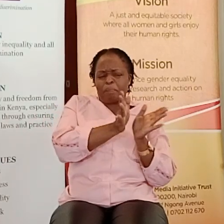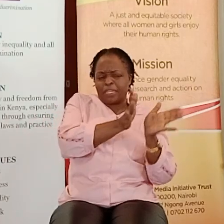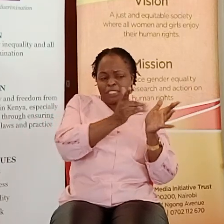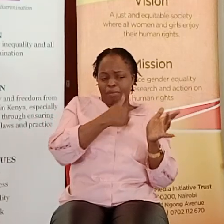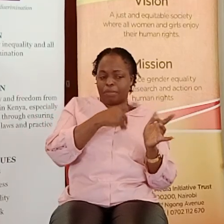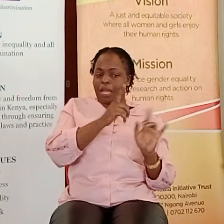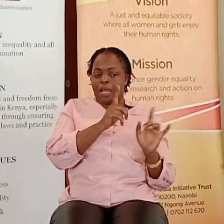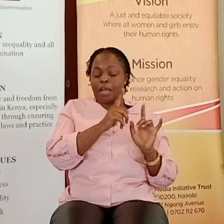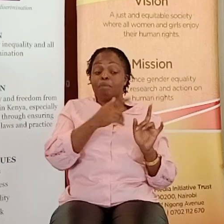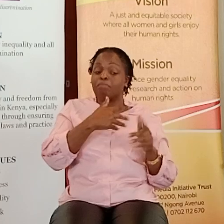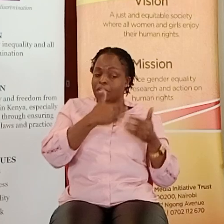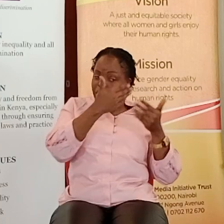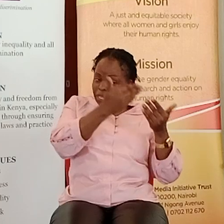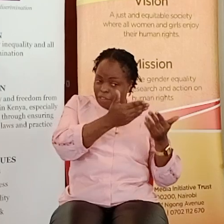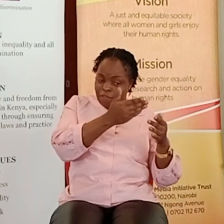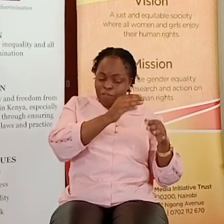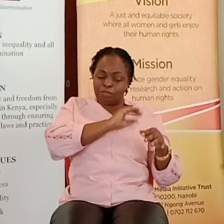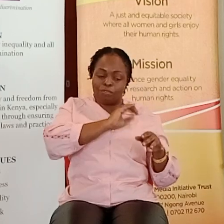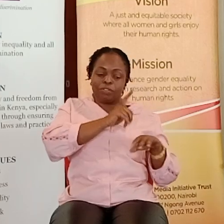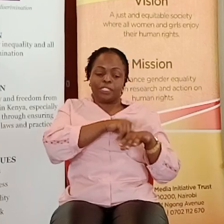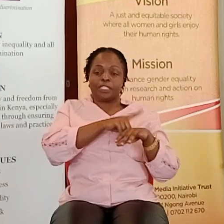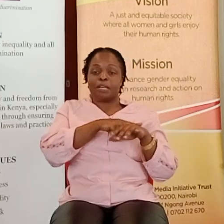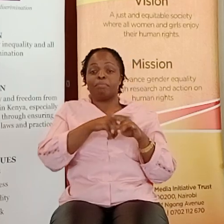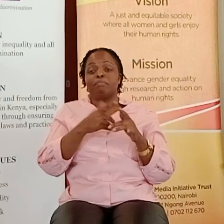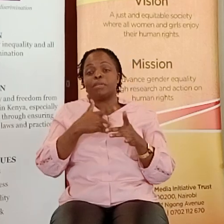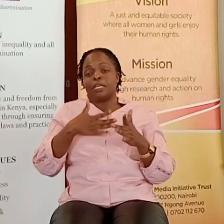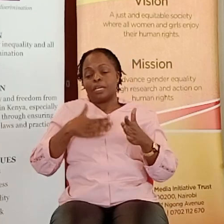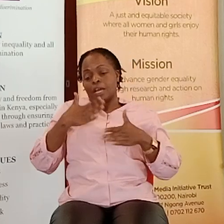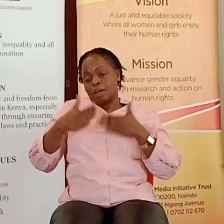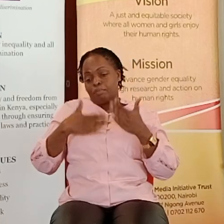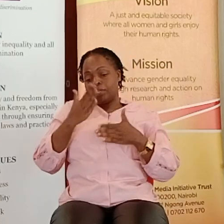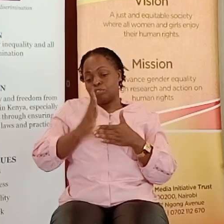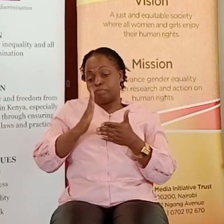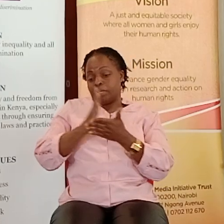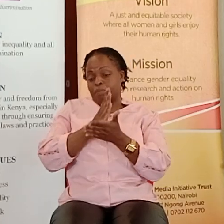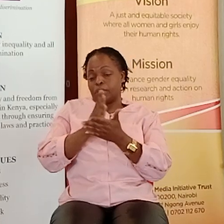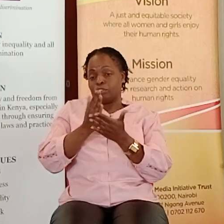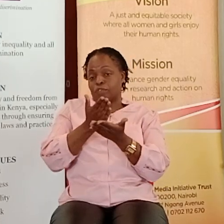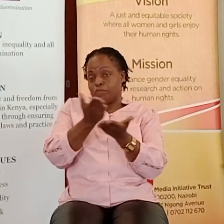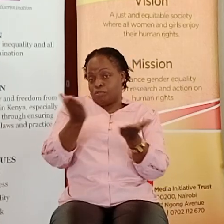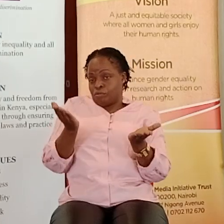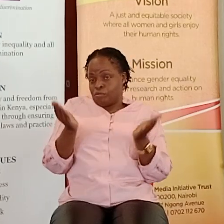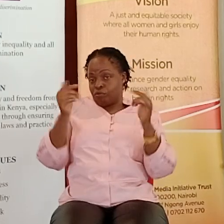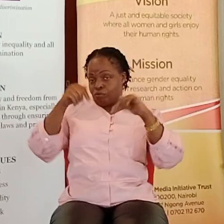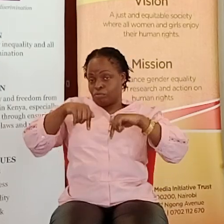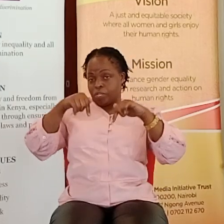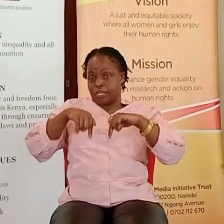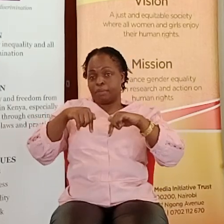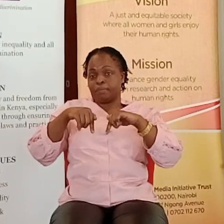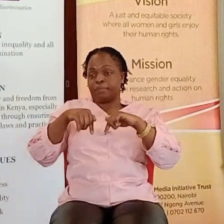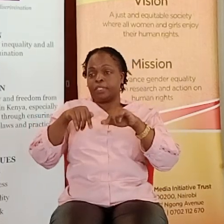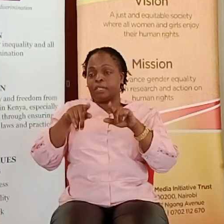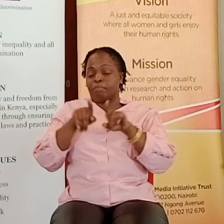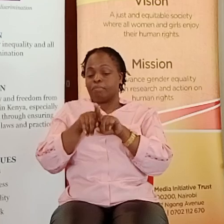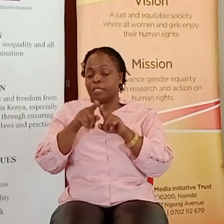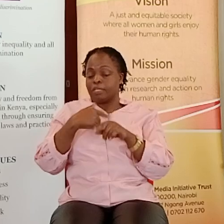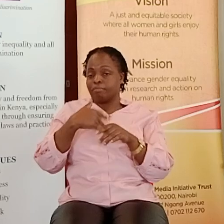So thank you so much. It gives me great joy to be part of you today. I'm so grateful that we have